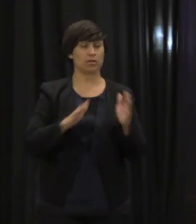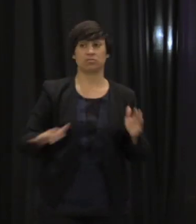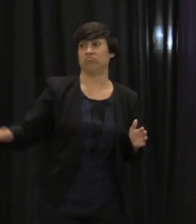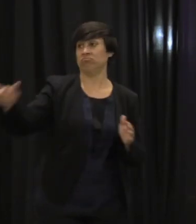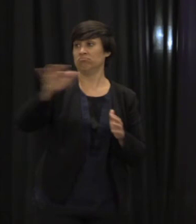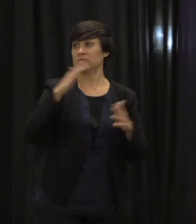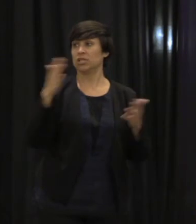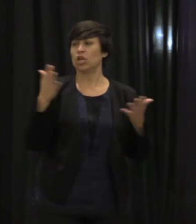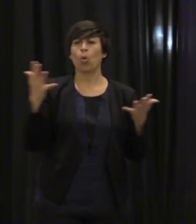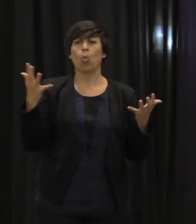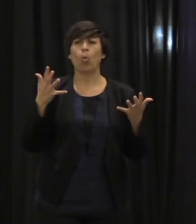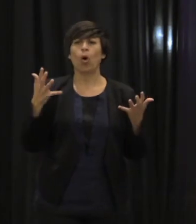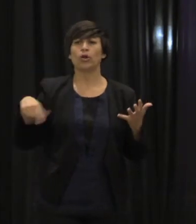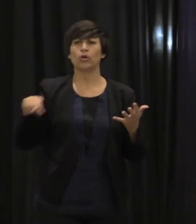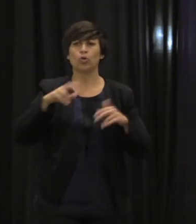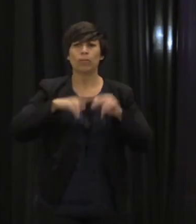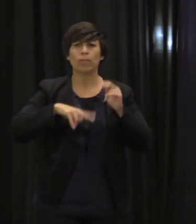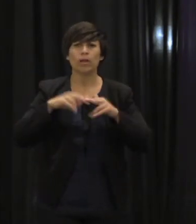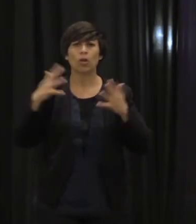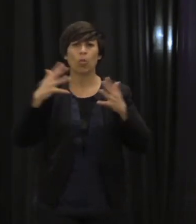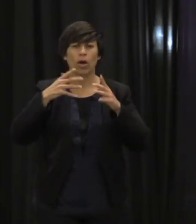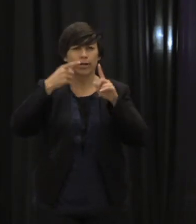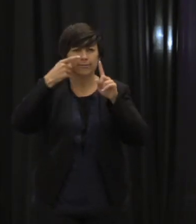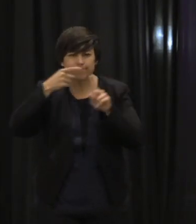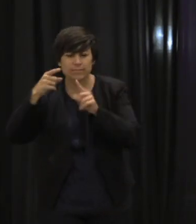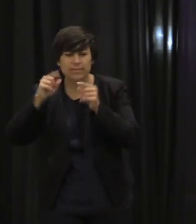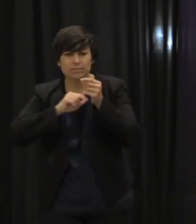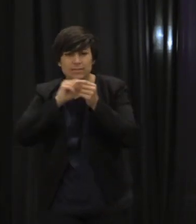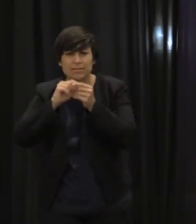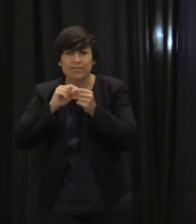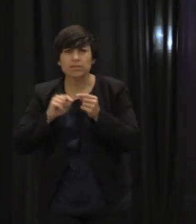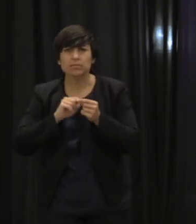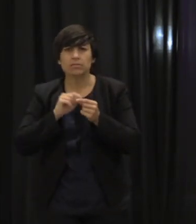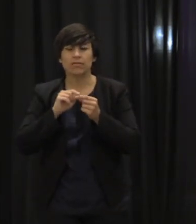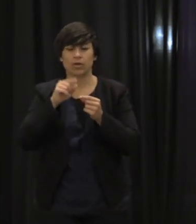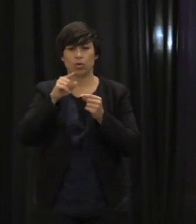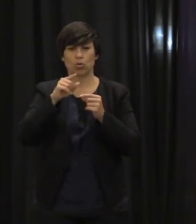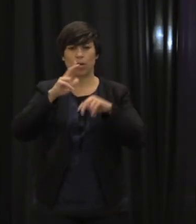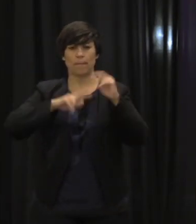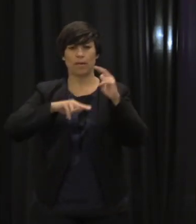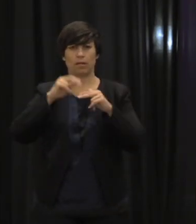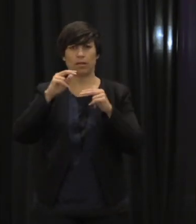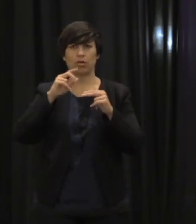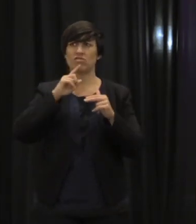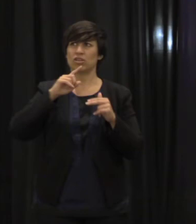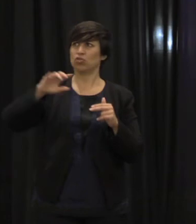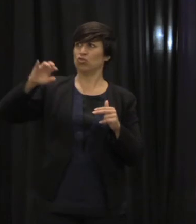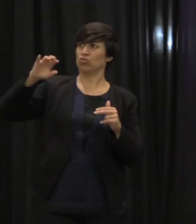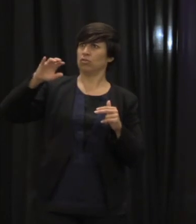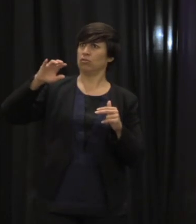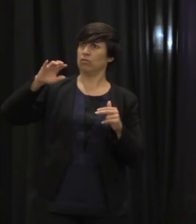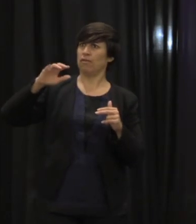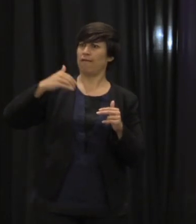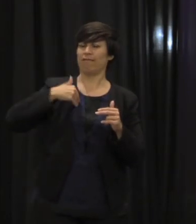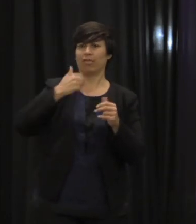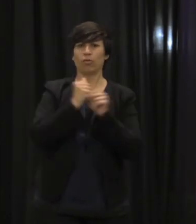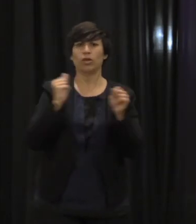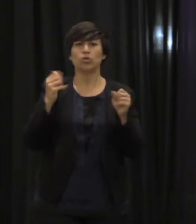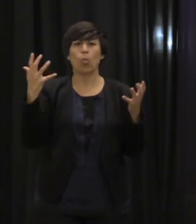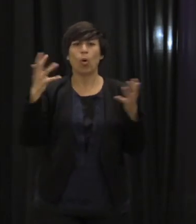you building? What are the concrete things that you're building in service of liberation? What are the political risks